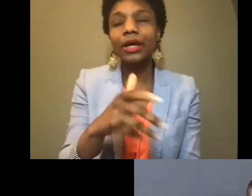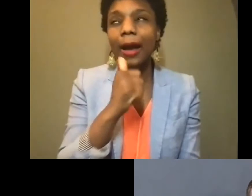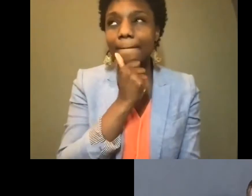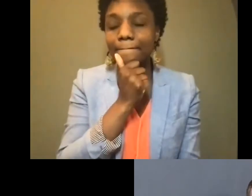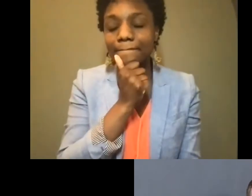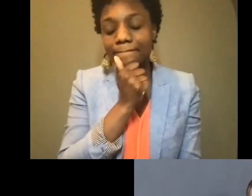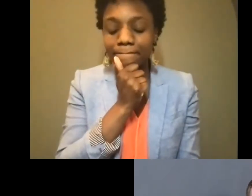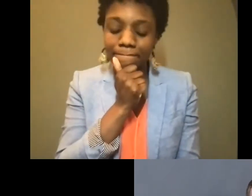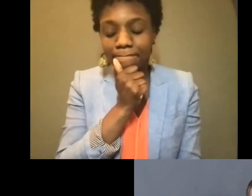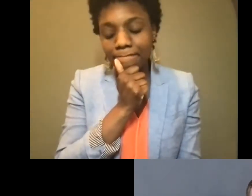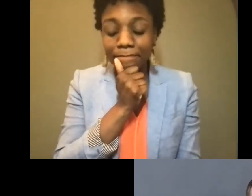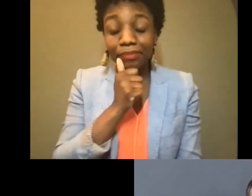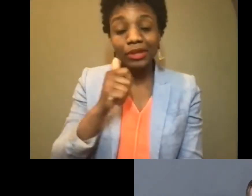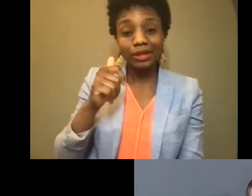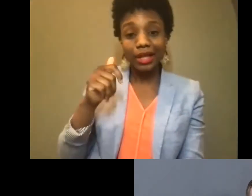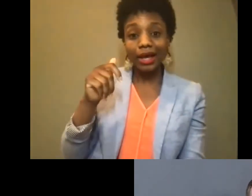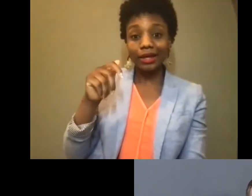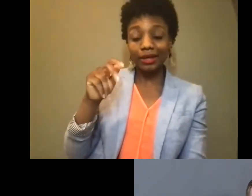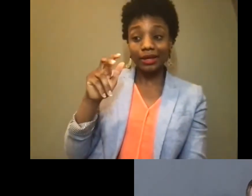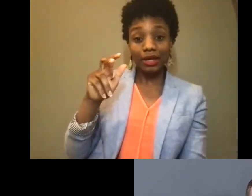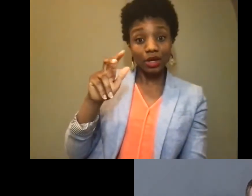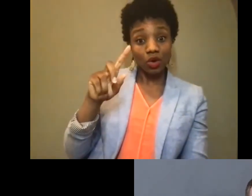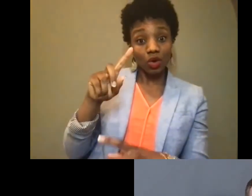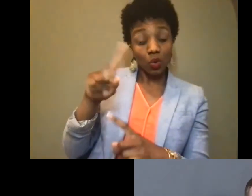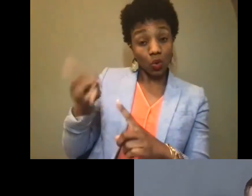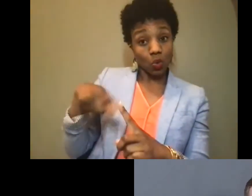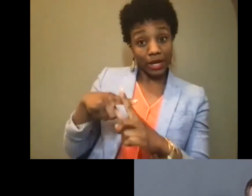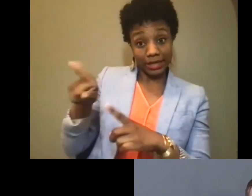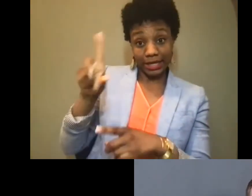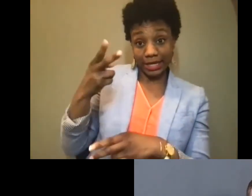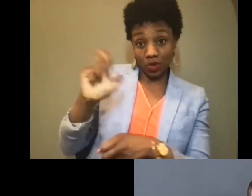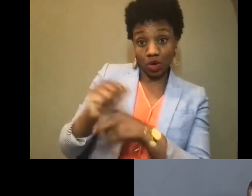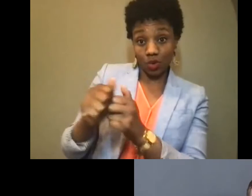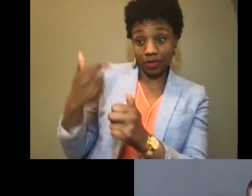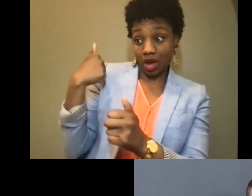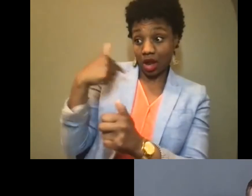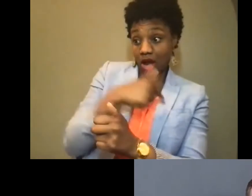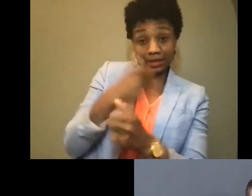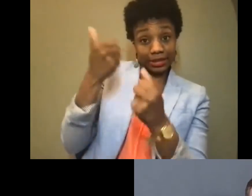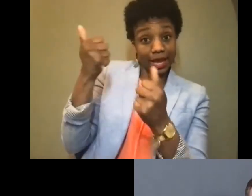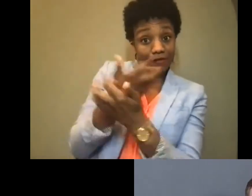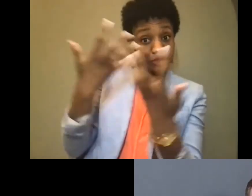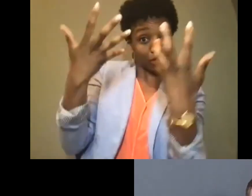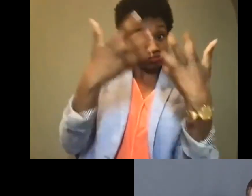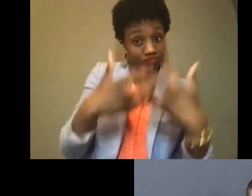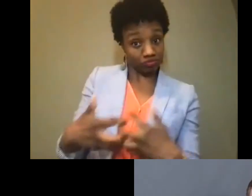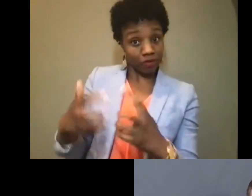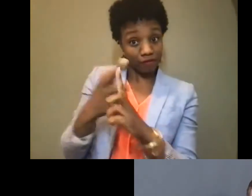did everything fall into place that we did last year. It's more that there's even more needed.